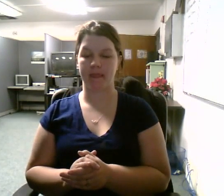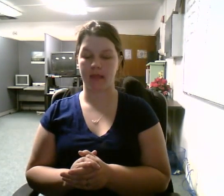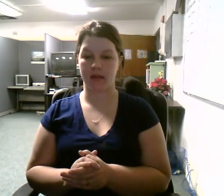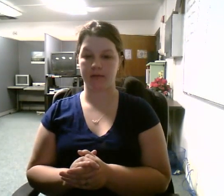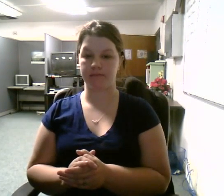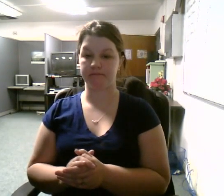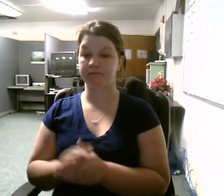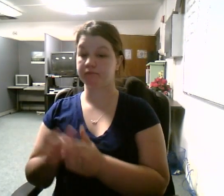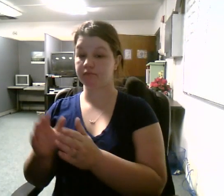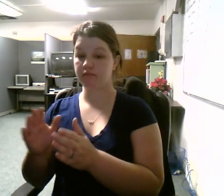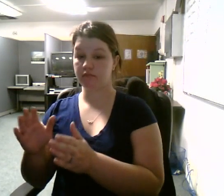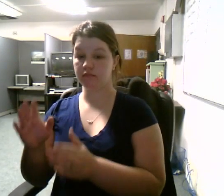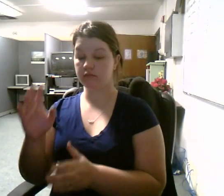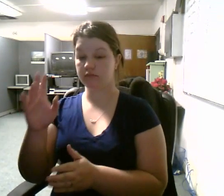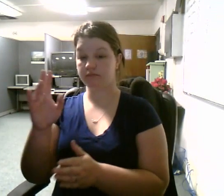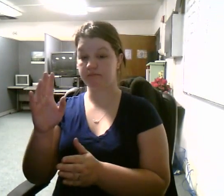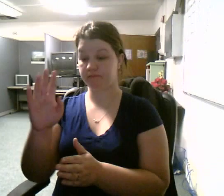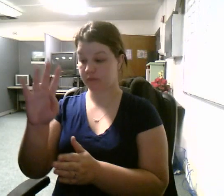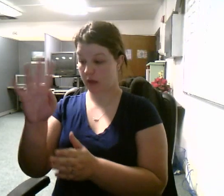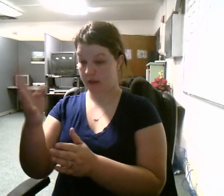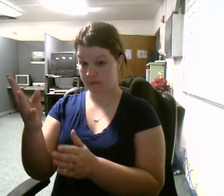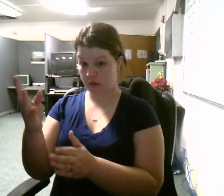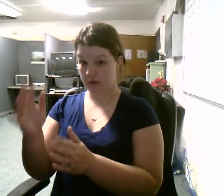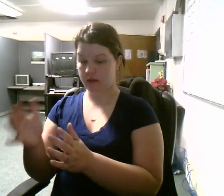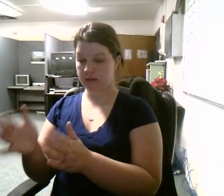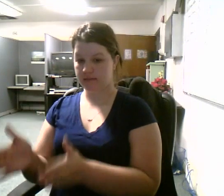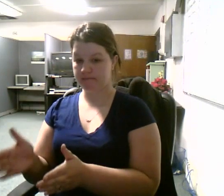M-E-T-A-P-H-A-S-E. Fourth is anaphase,